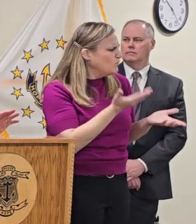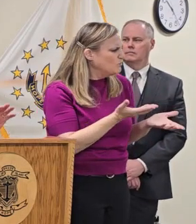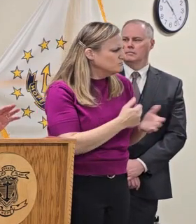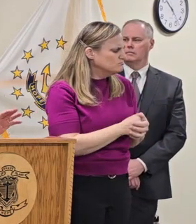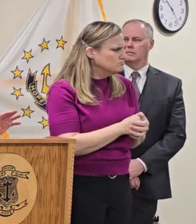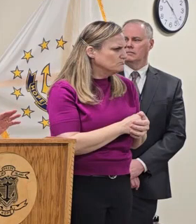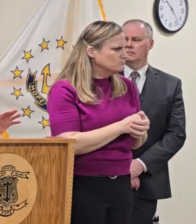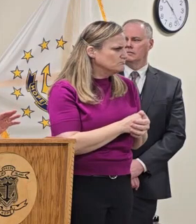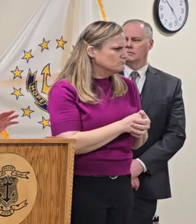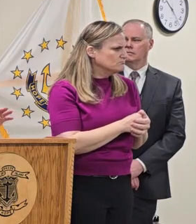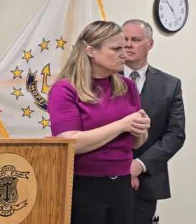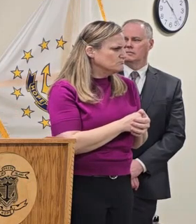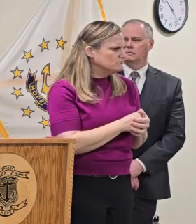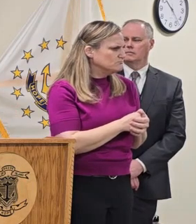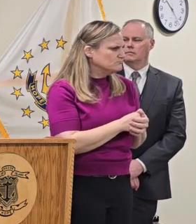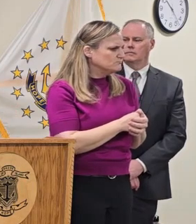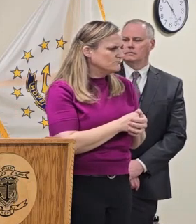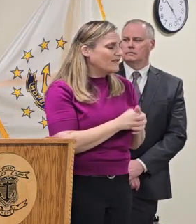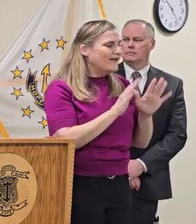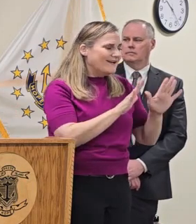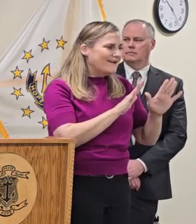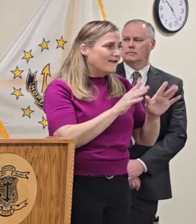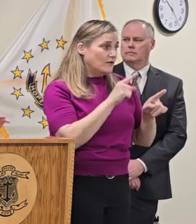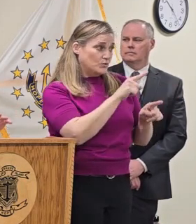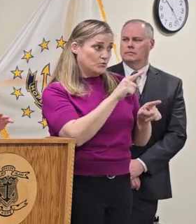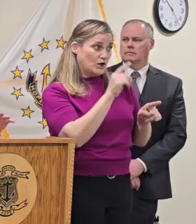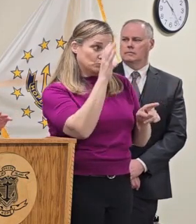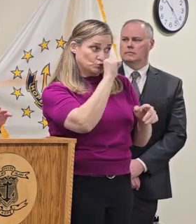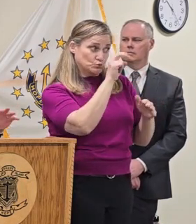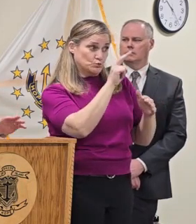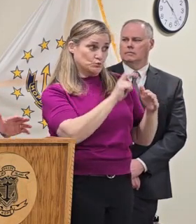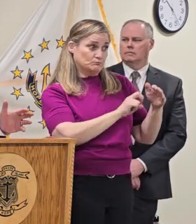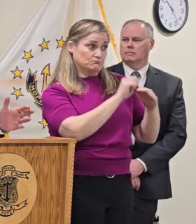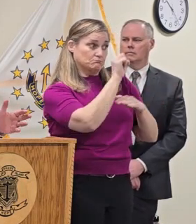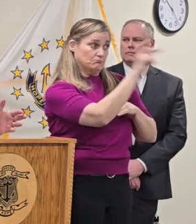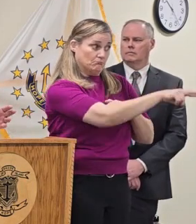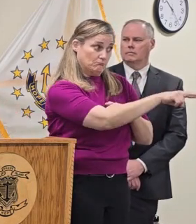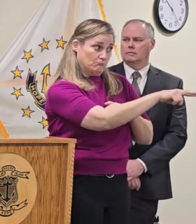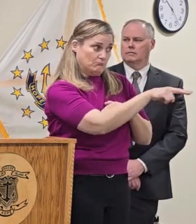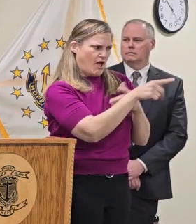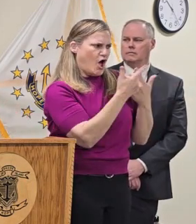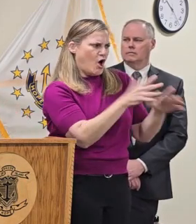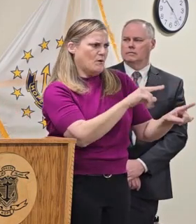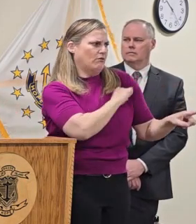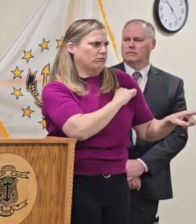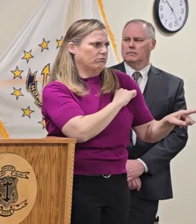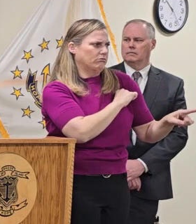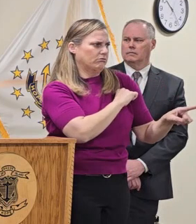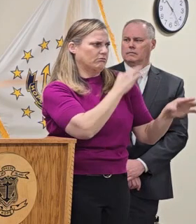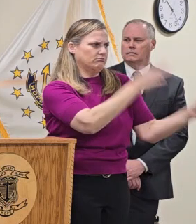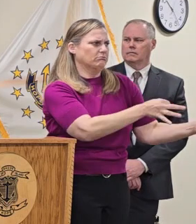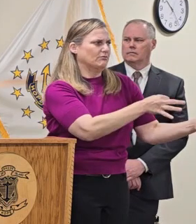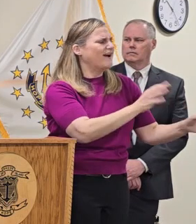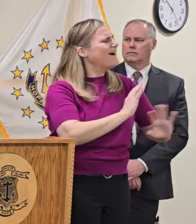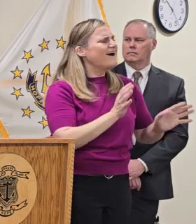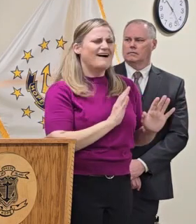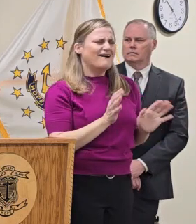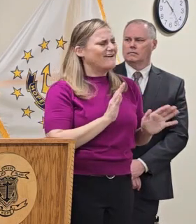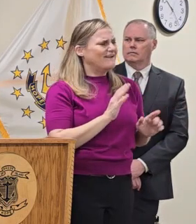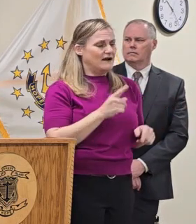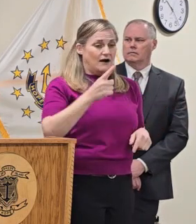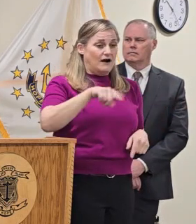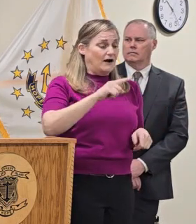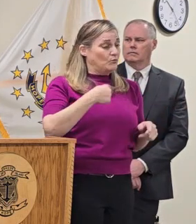presumption, just the presumption, that nobody's guilty of anything until there's some evidence of that now. Now, on